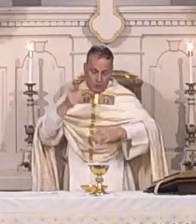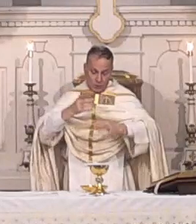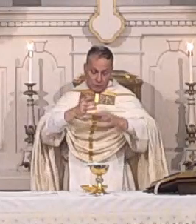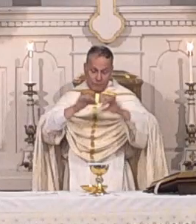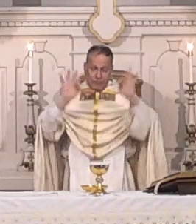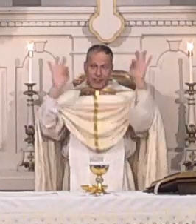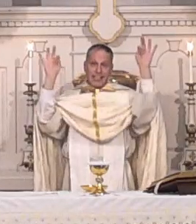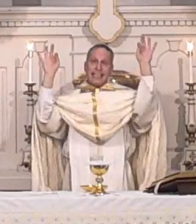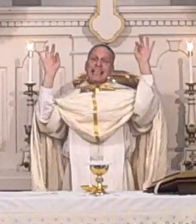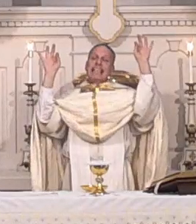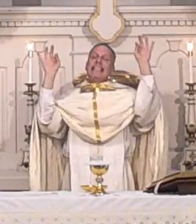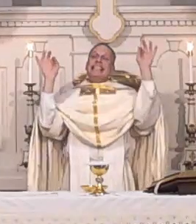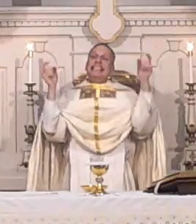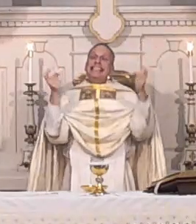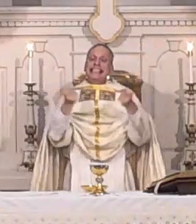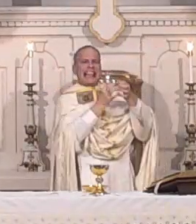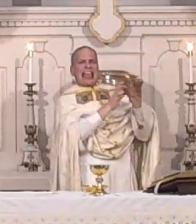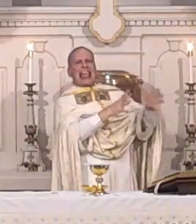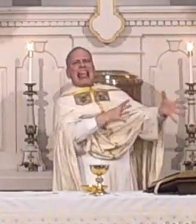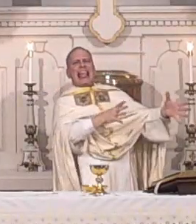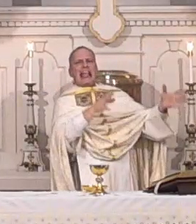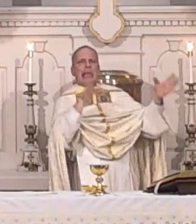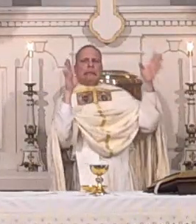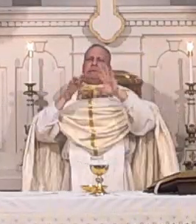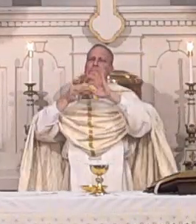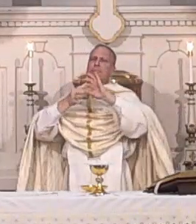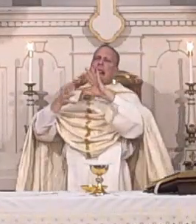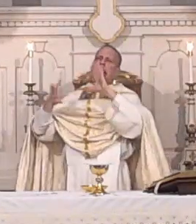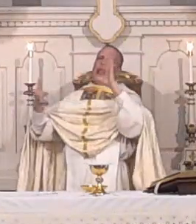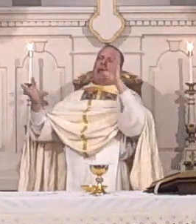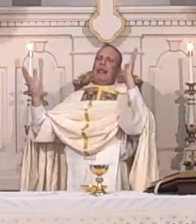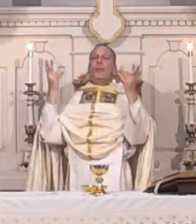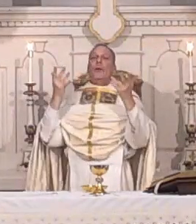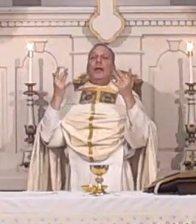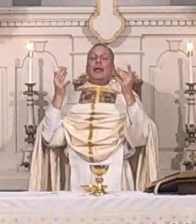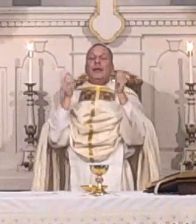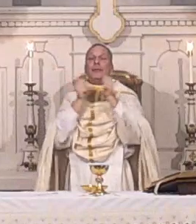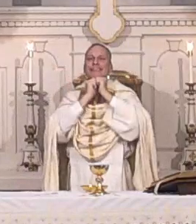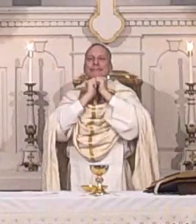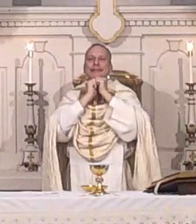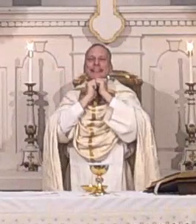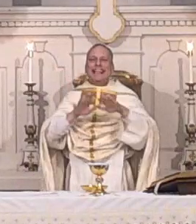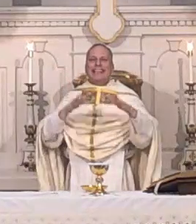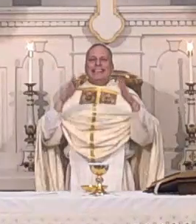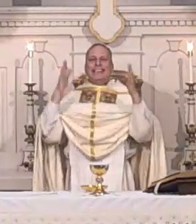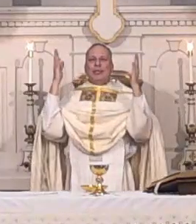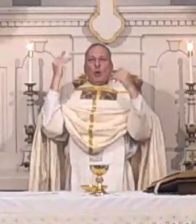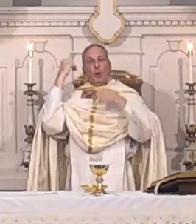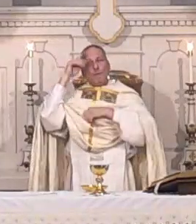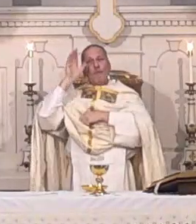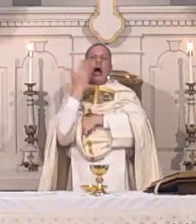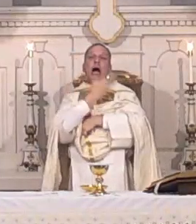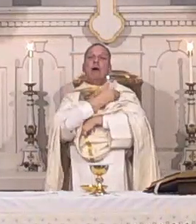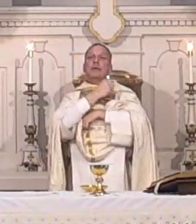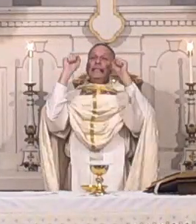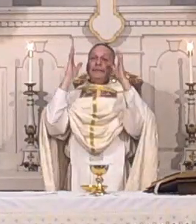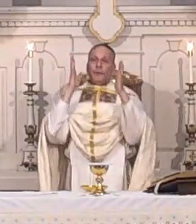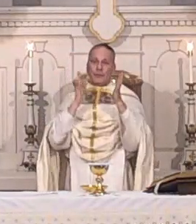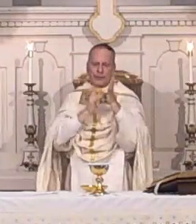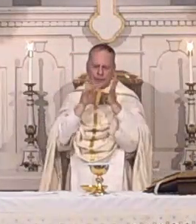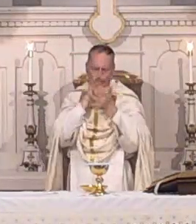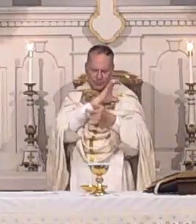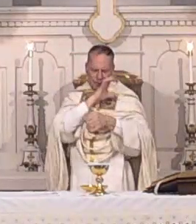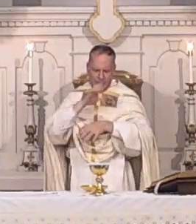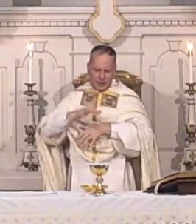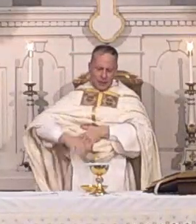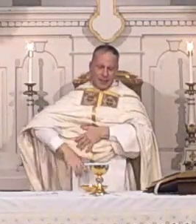be always free from sin and safe from all distress, as we await the blessed hope and the coming of our